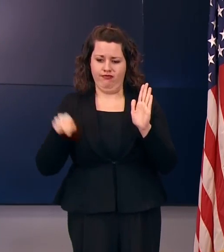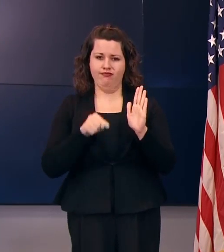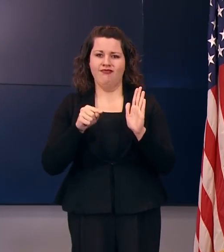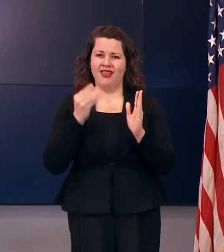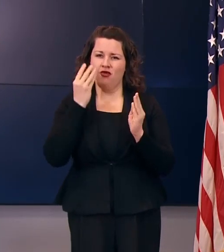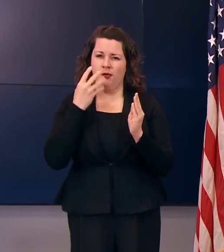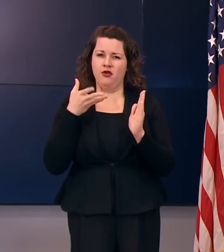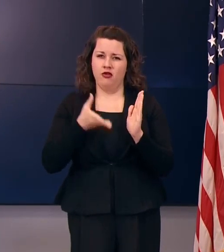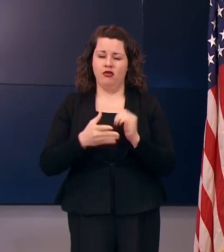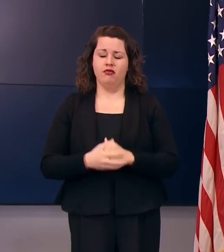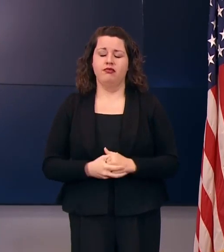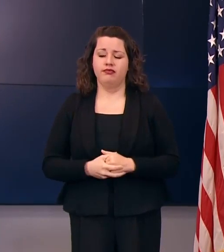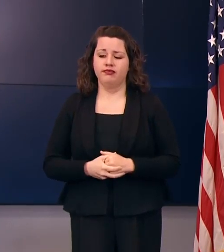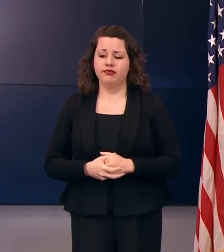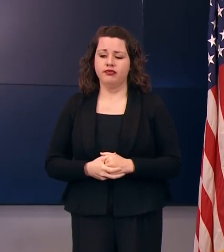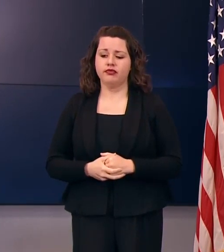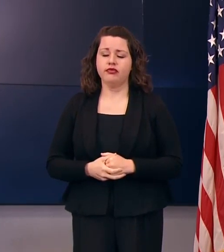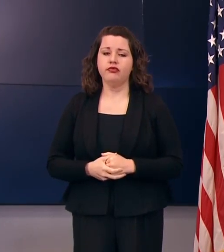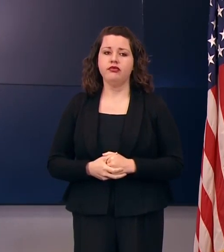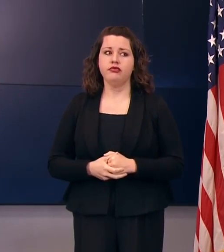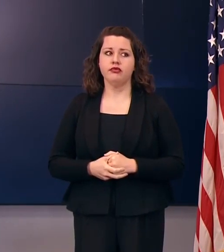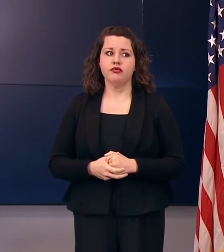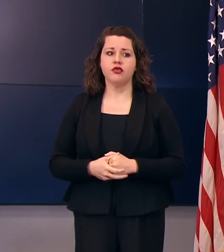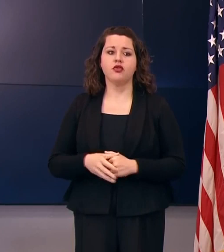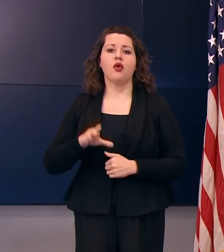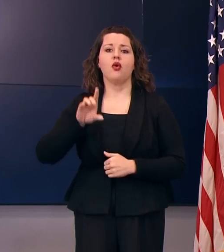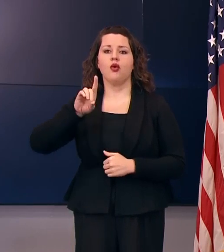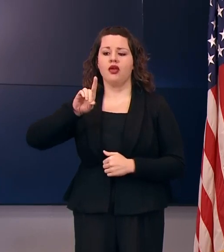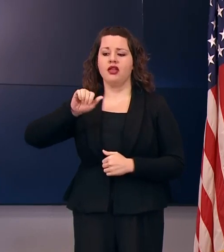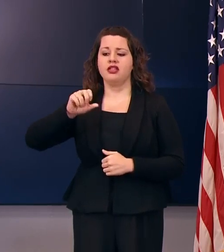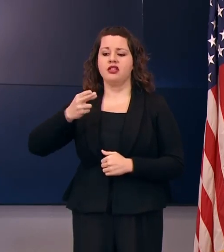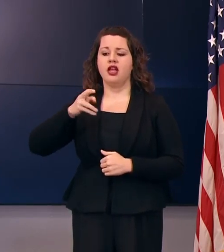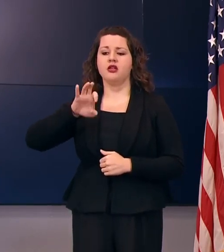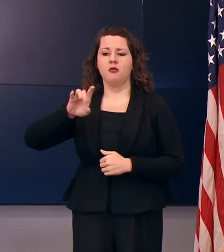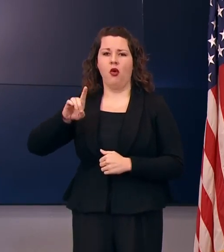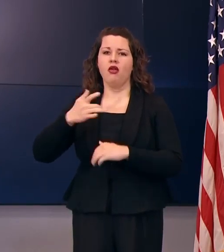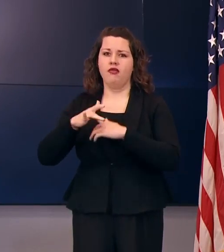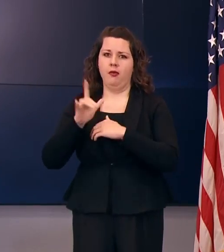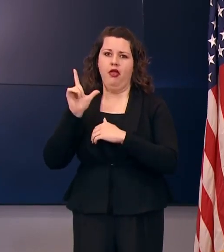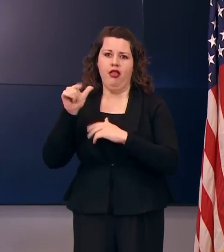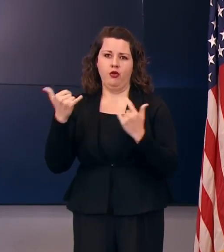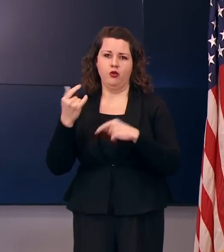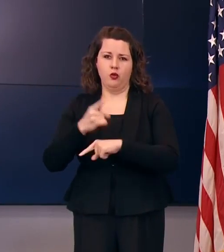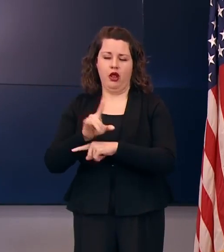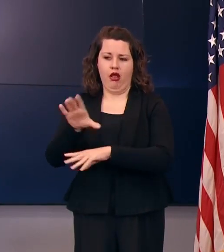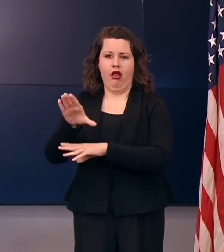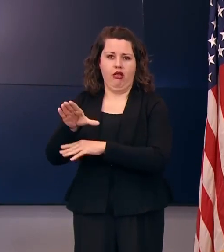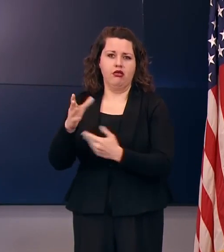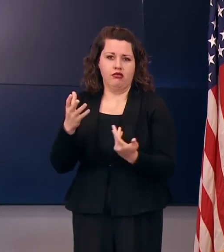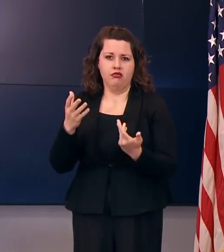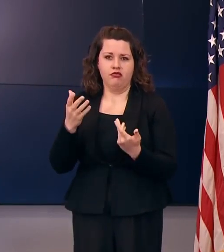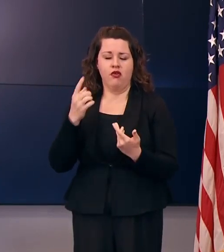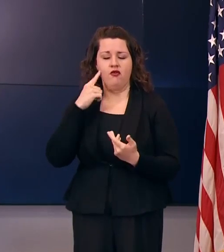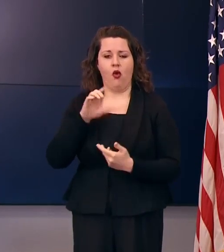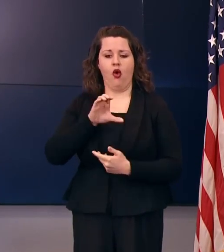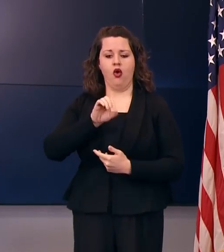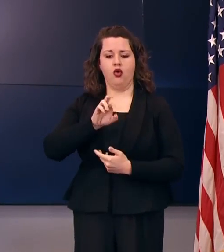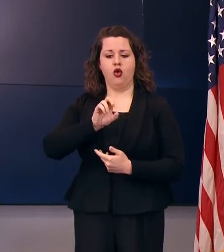there. So, and the dashboard will be available later today on the homepage, again, of